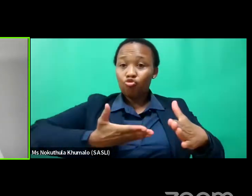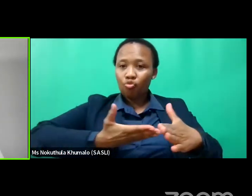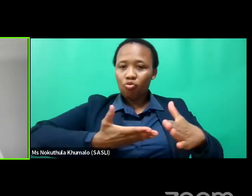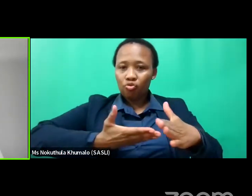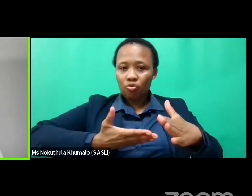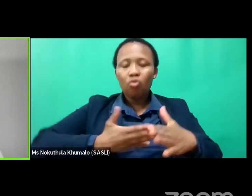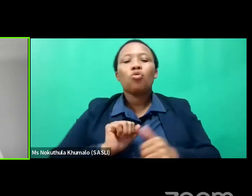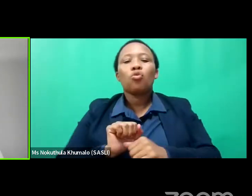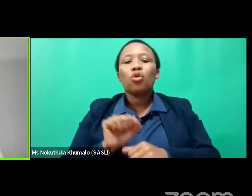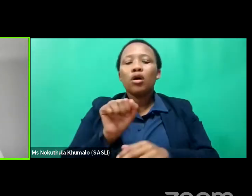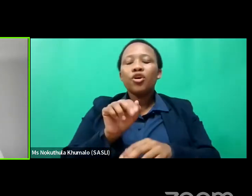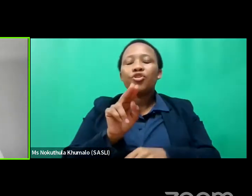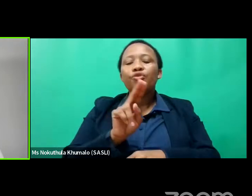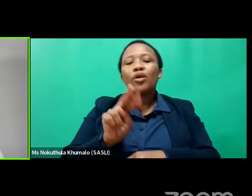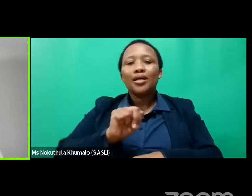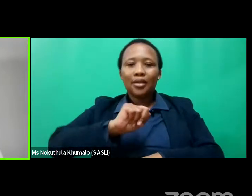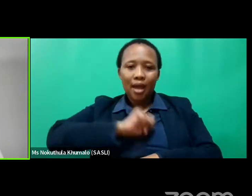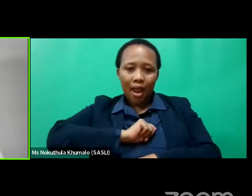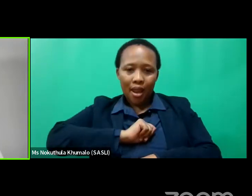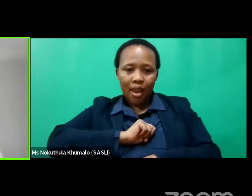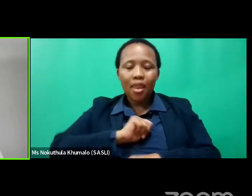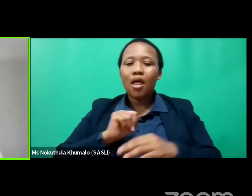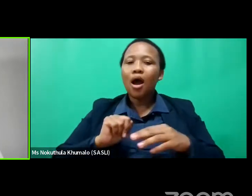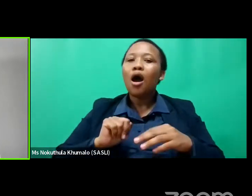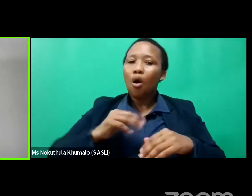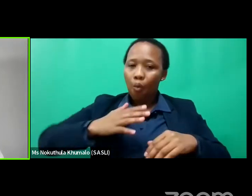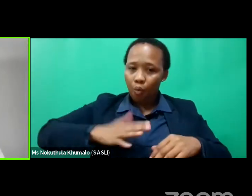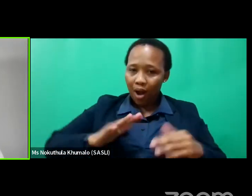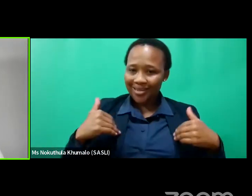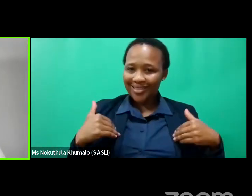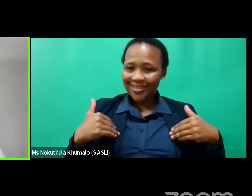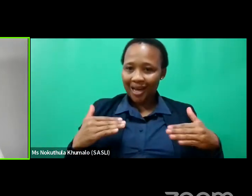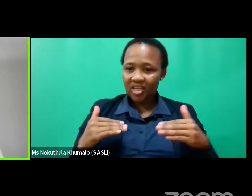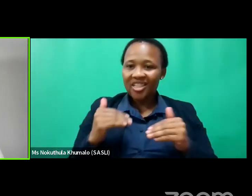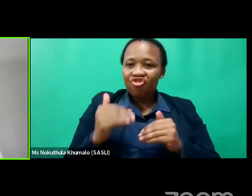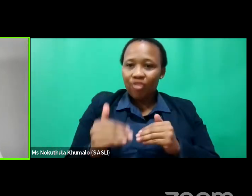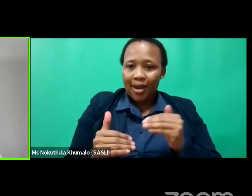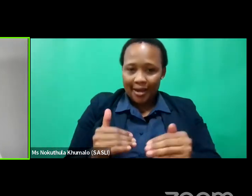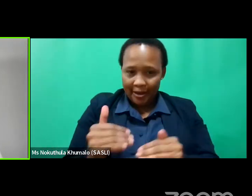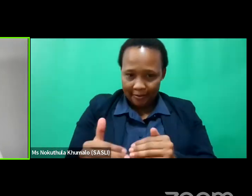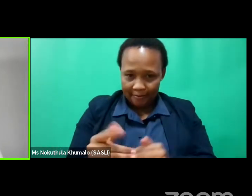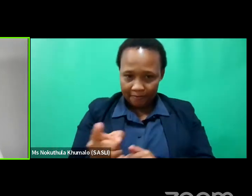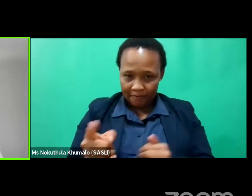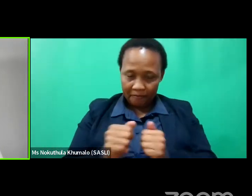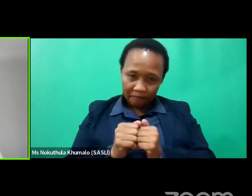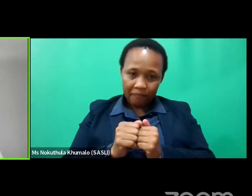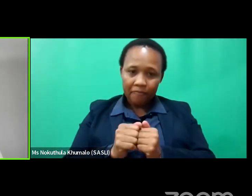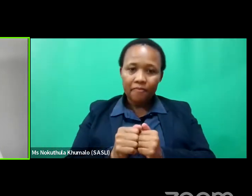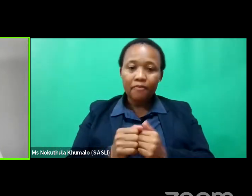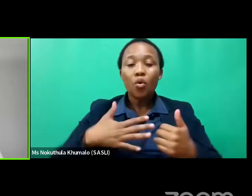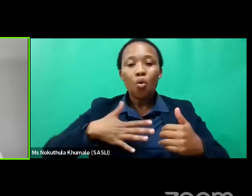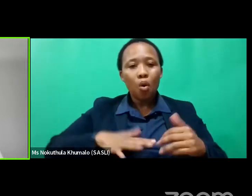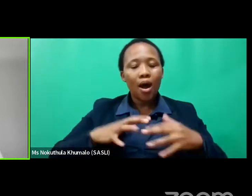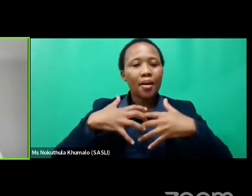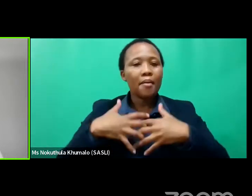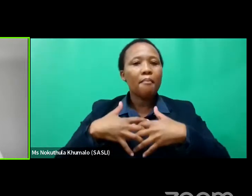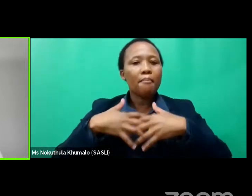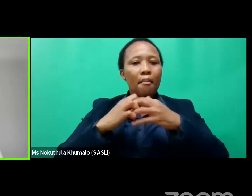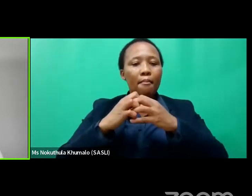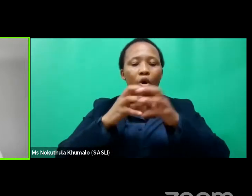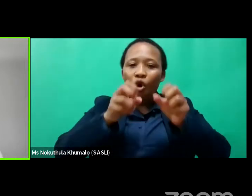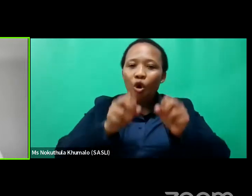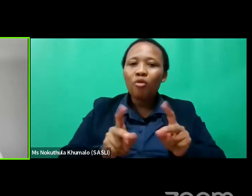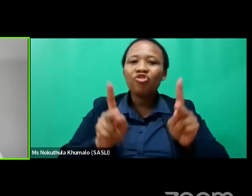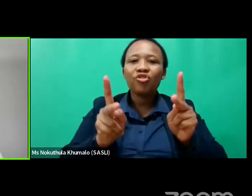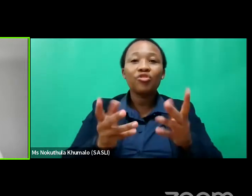this point of departure. These studies have advanced the creation of opportunities for staff and students with